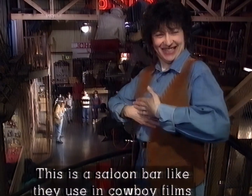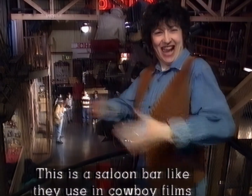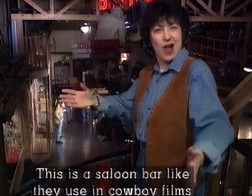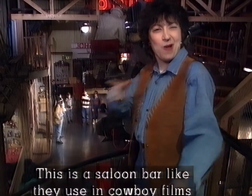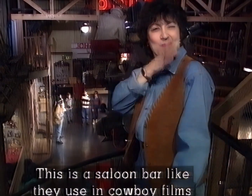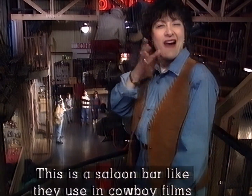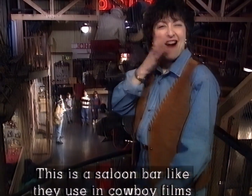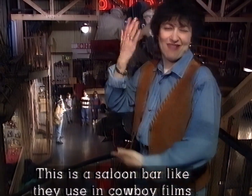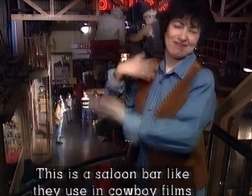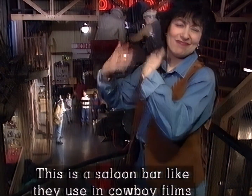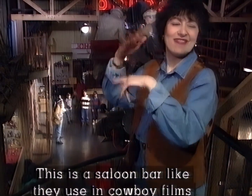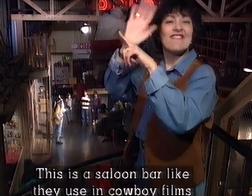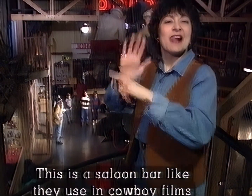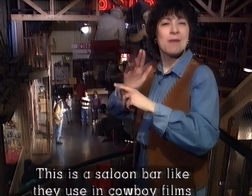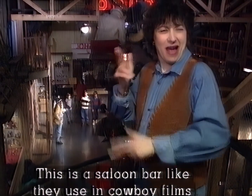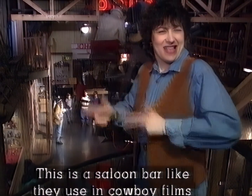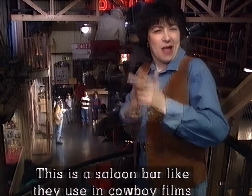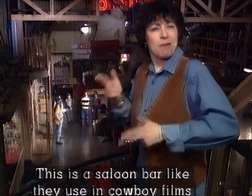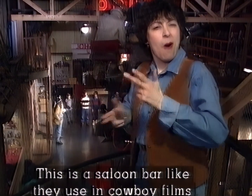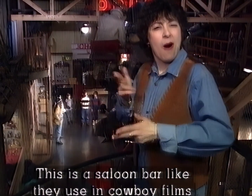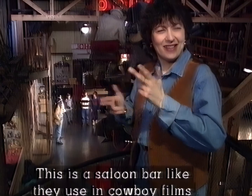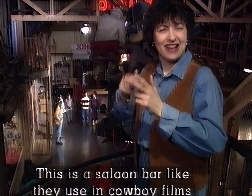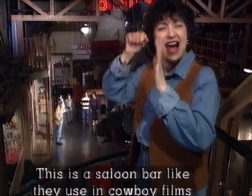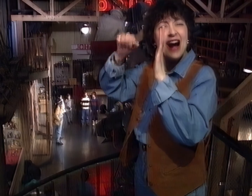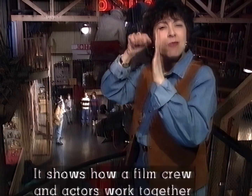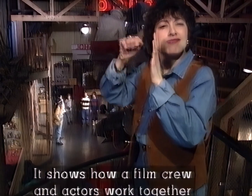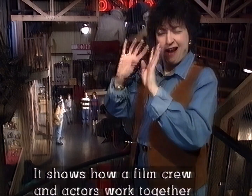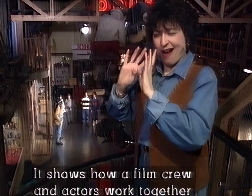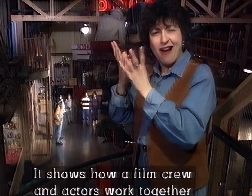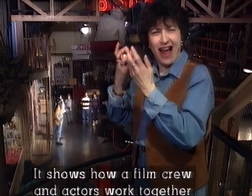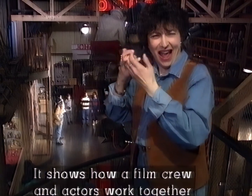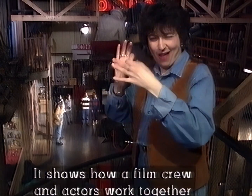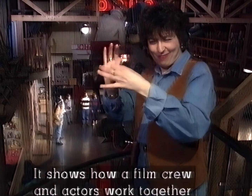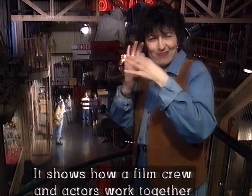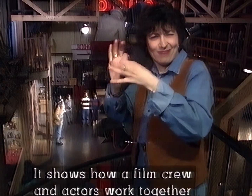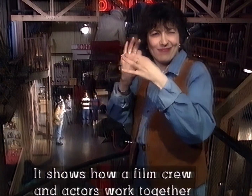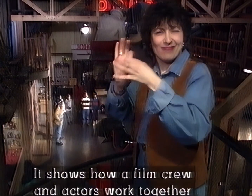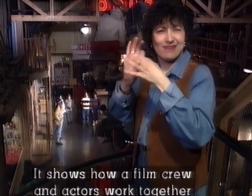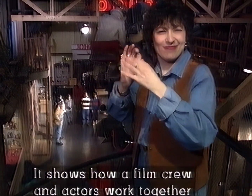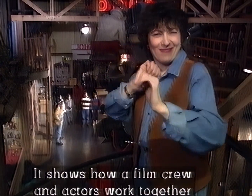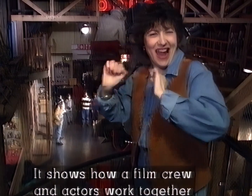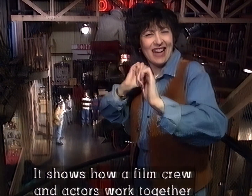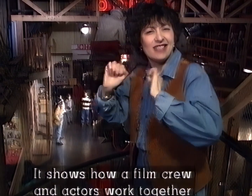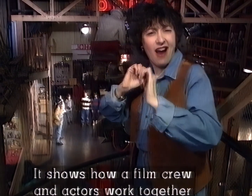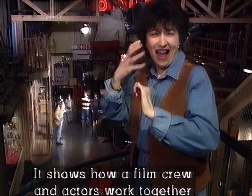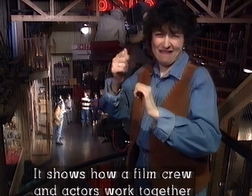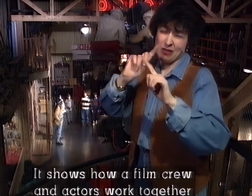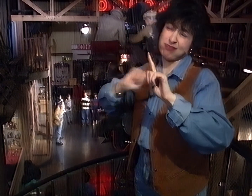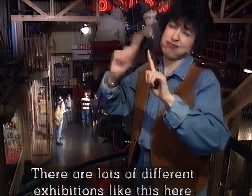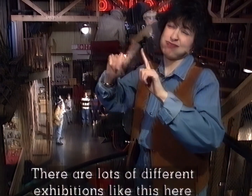This is a saloon bar like they use in cowboy films. It shows how a film crew and actors work together. There are lots